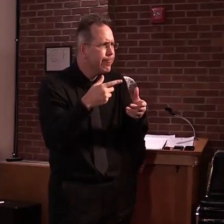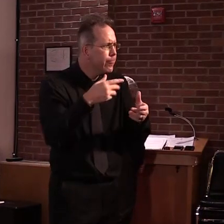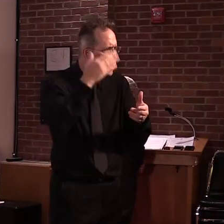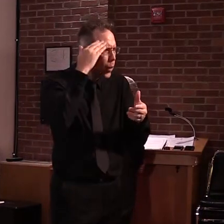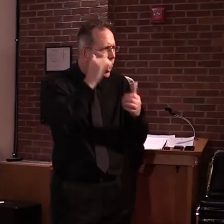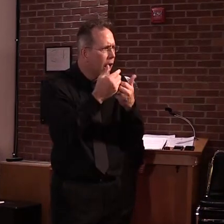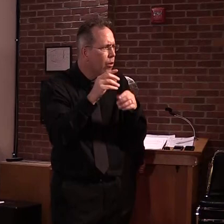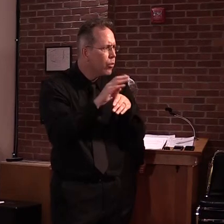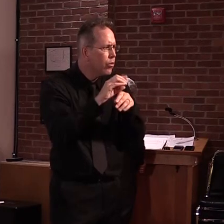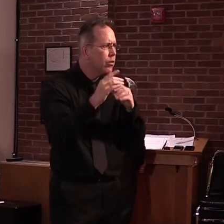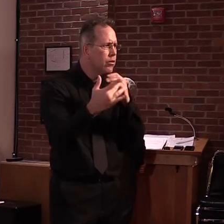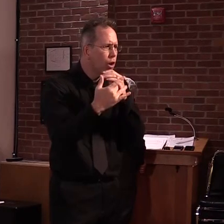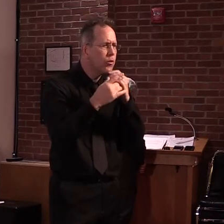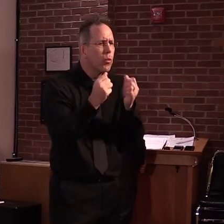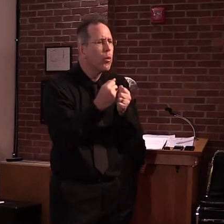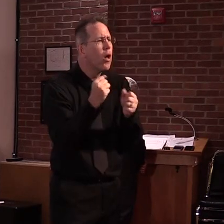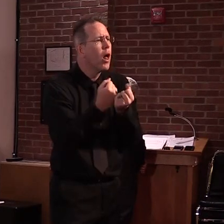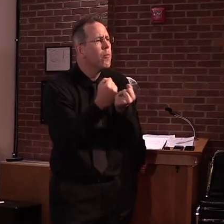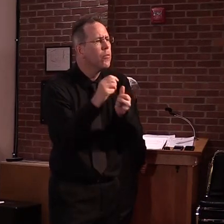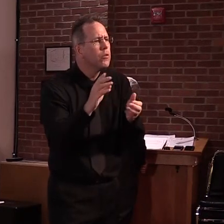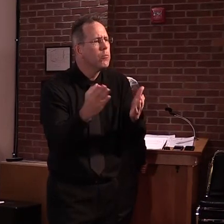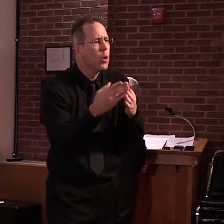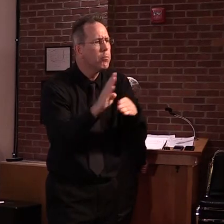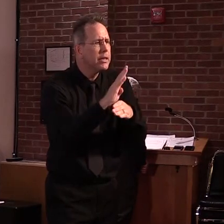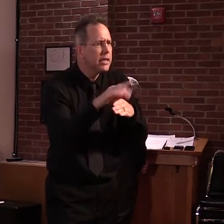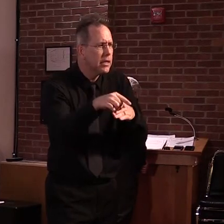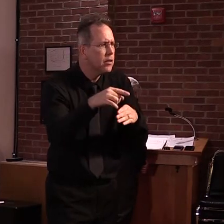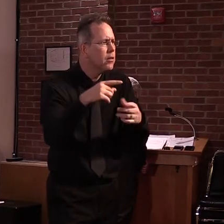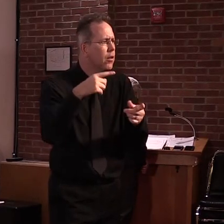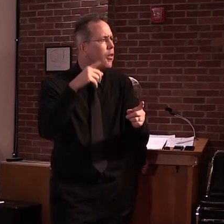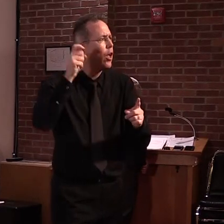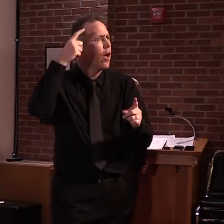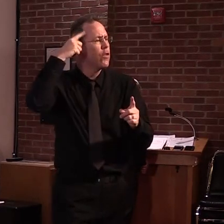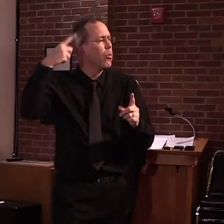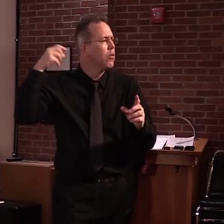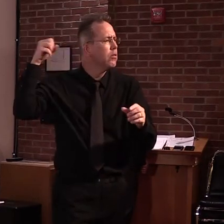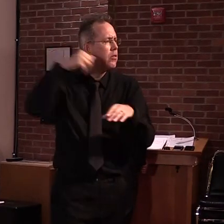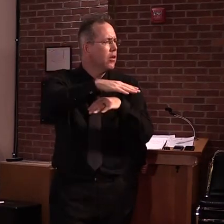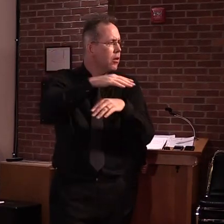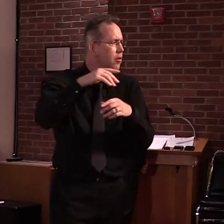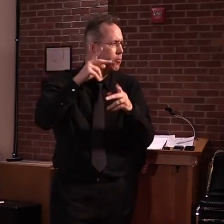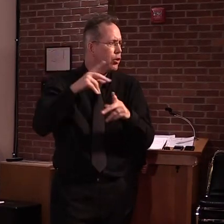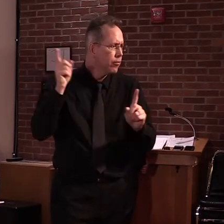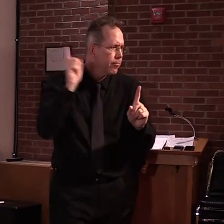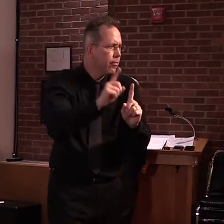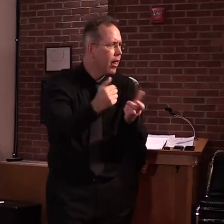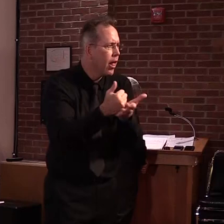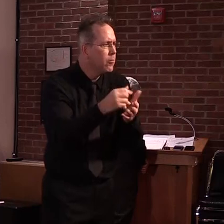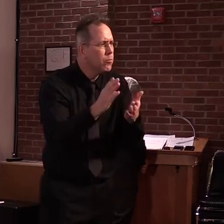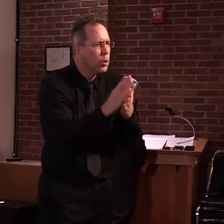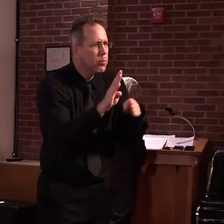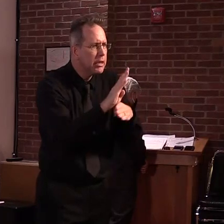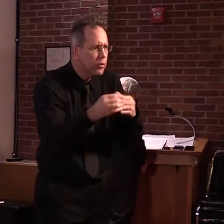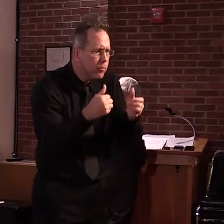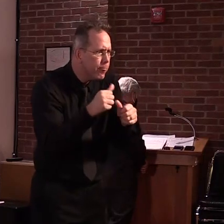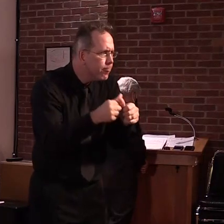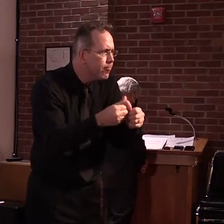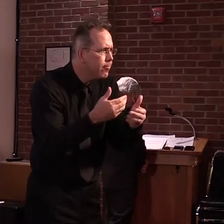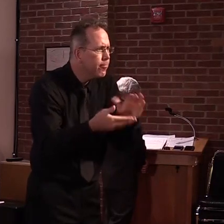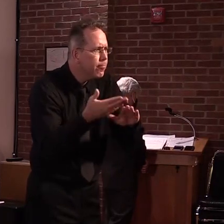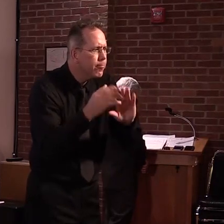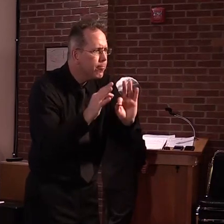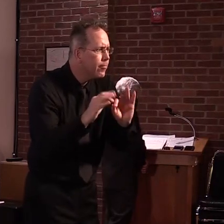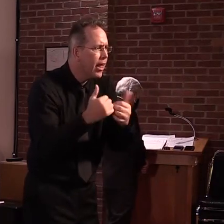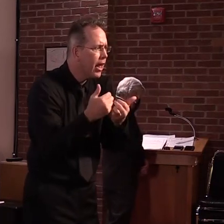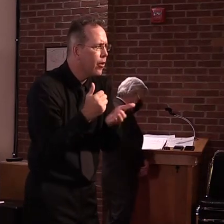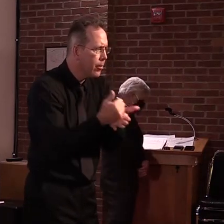So we think we have the bases covered. We are going to do outreach in addition to appearing here, for example, also